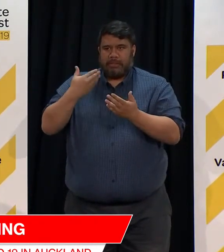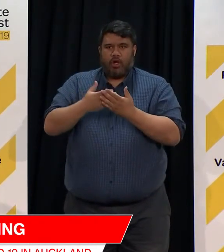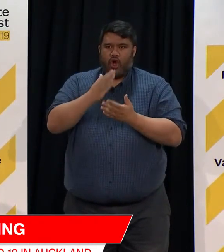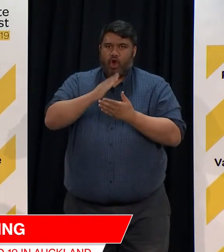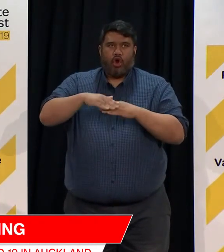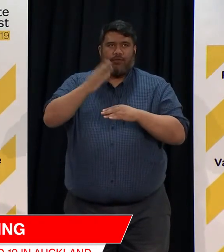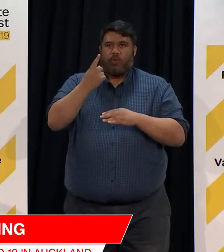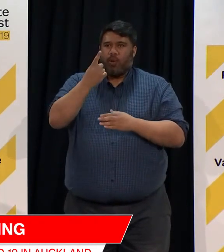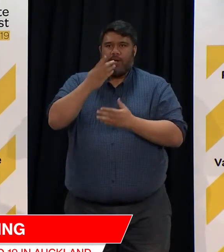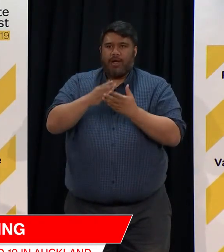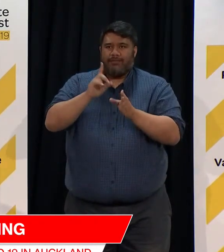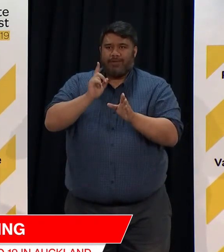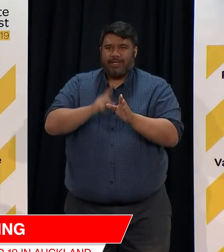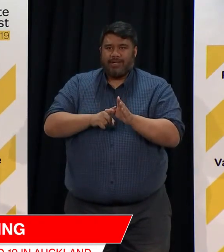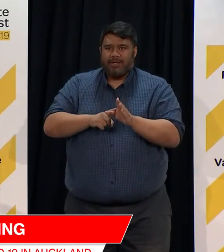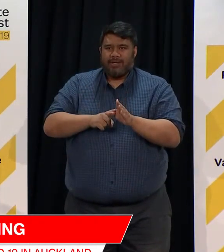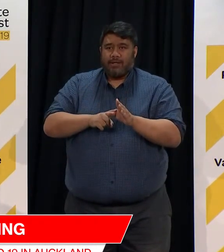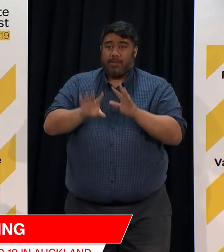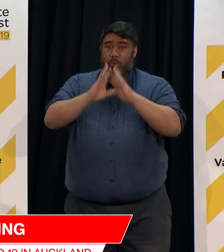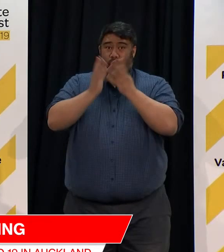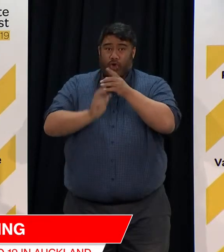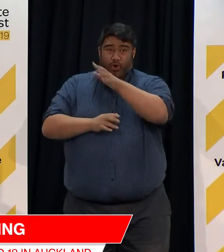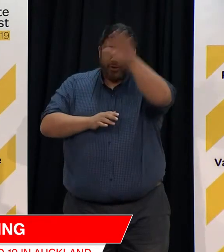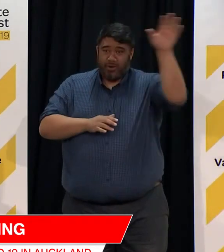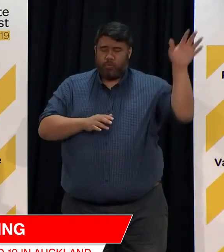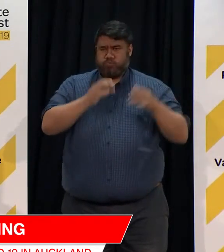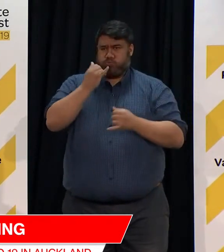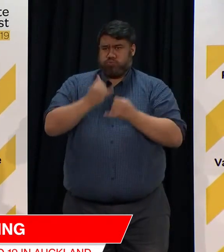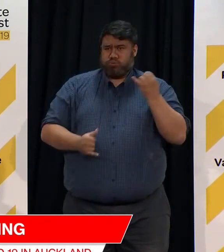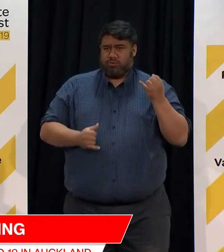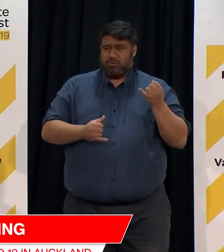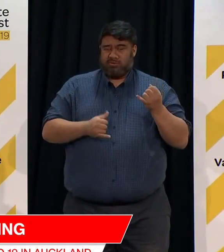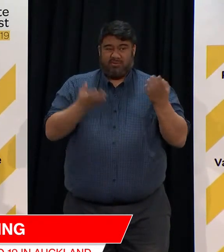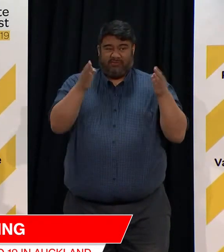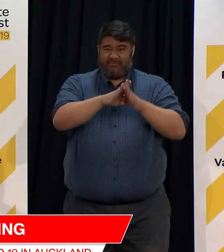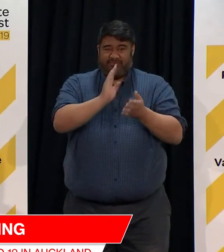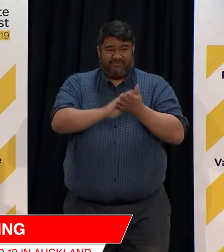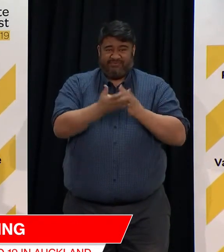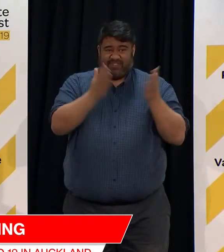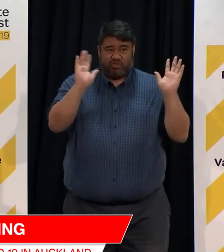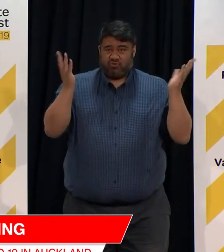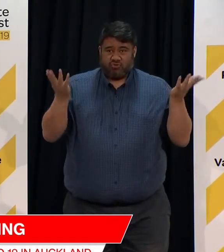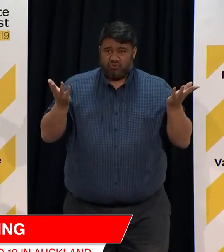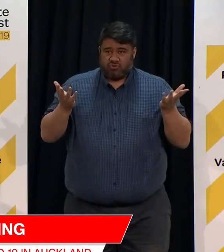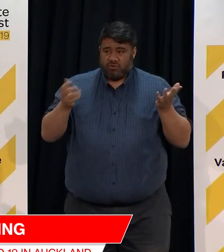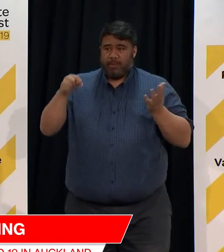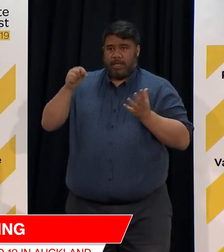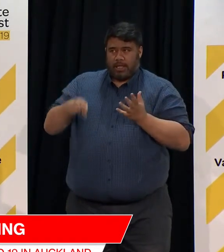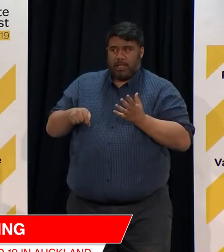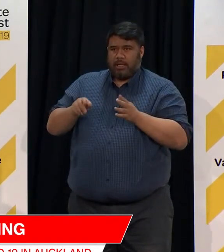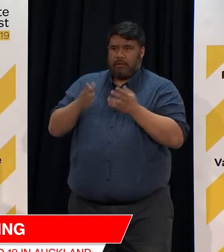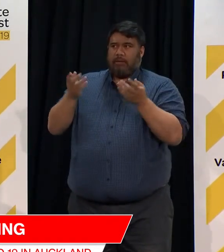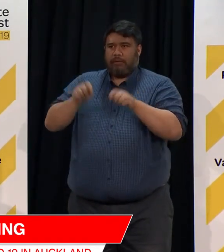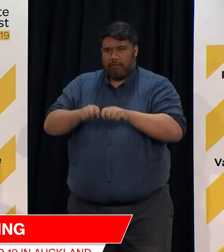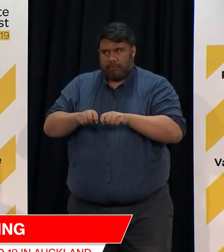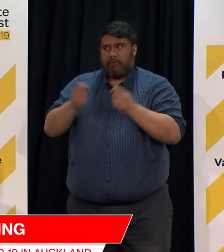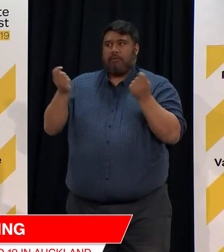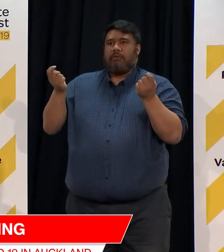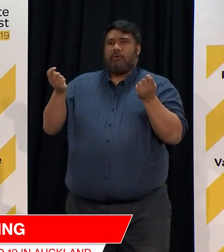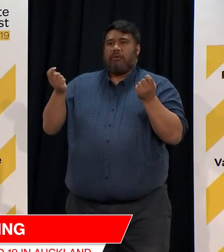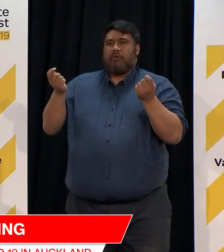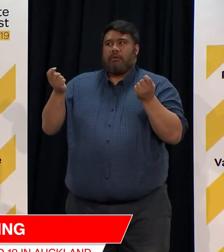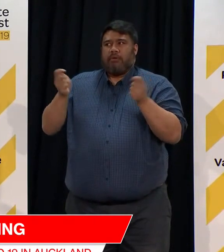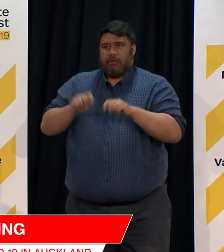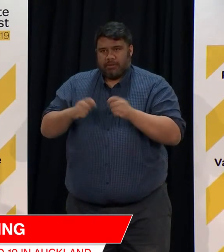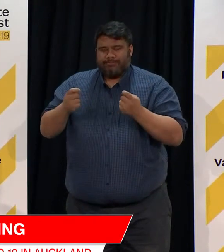as it has been in other parts of the world where the hospitality industry has been shut down for a year and a half, effectively. But it is still tough, and I do